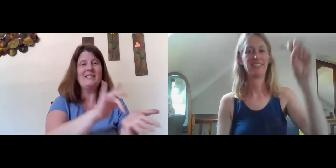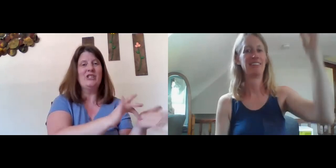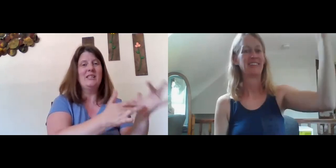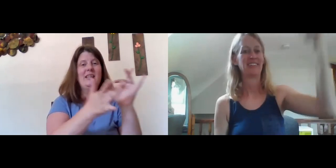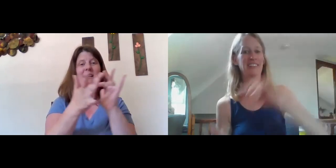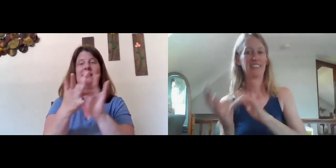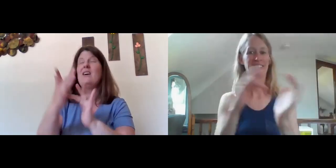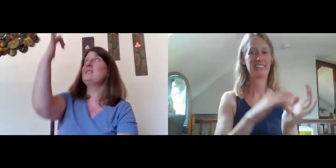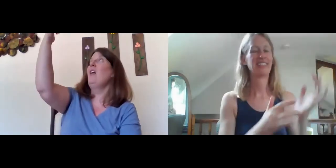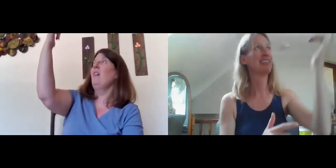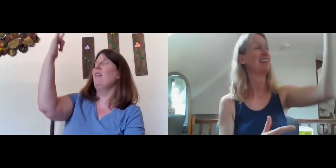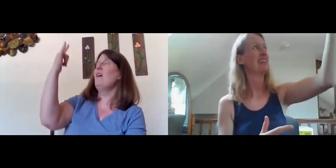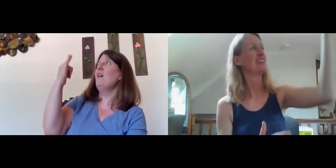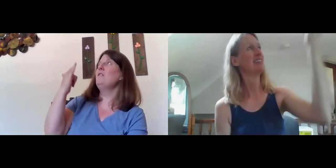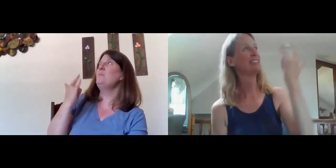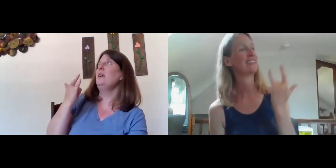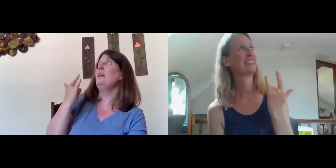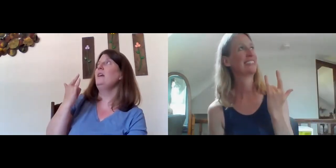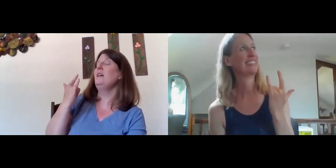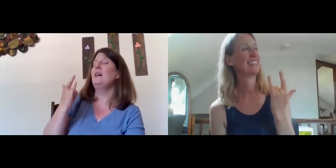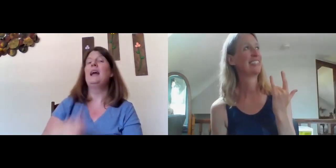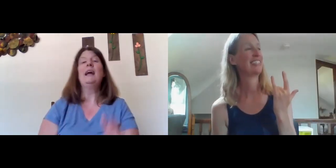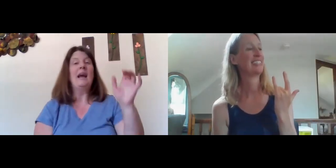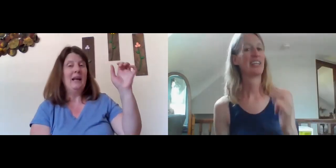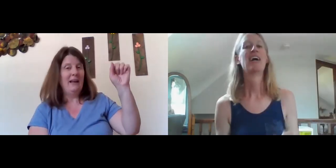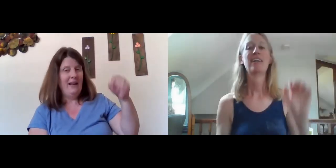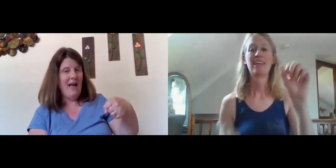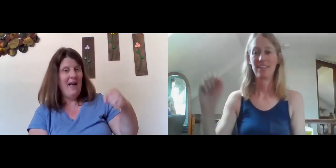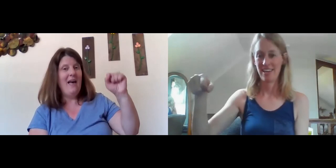Yes, Jesus loves me.